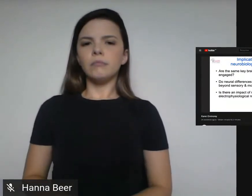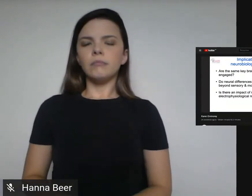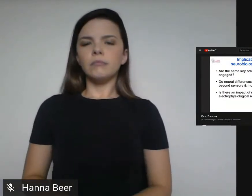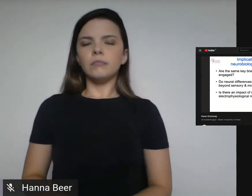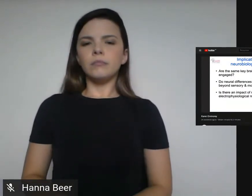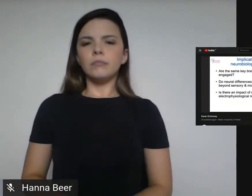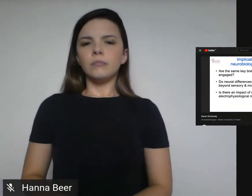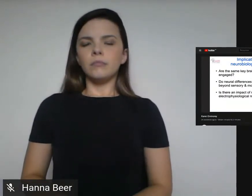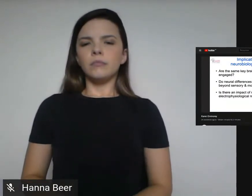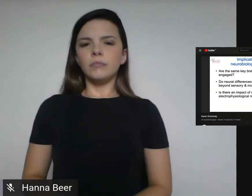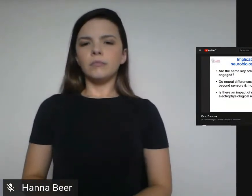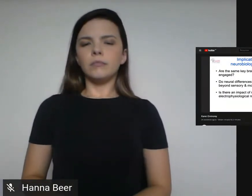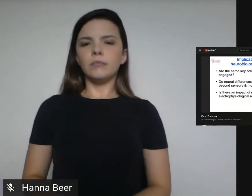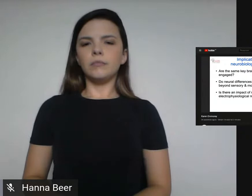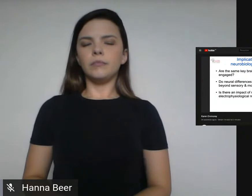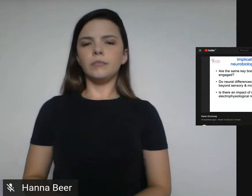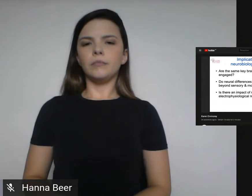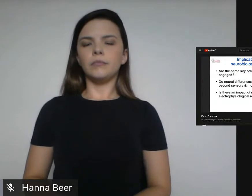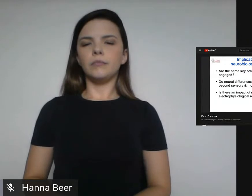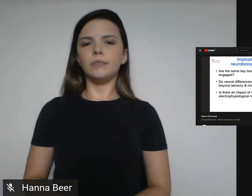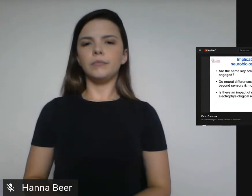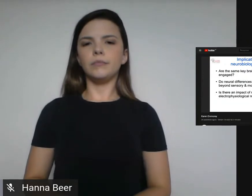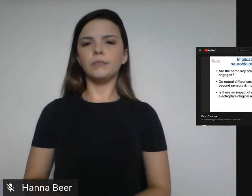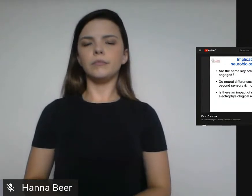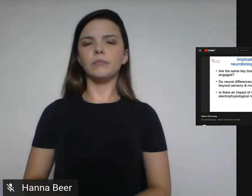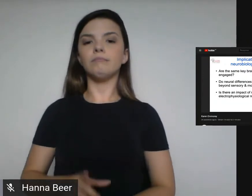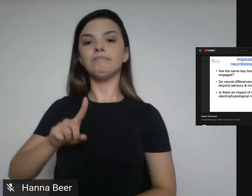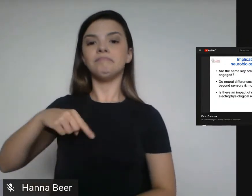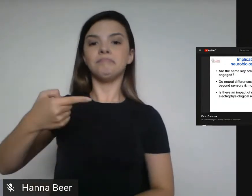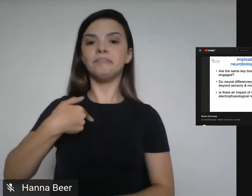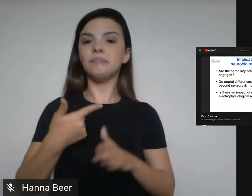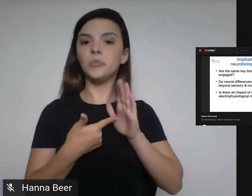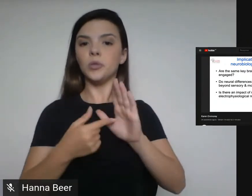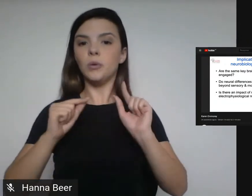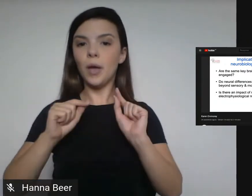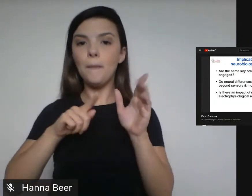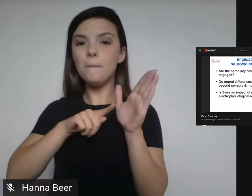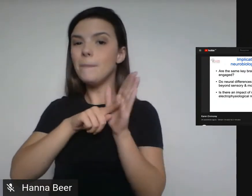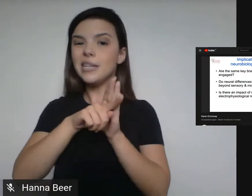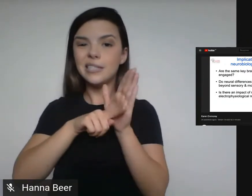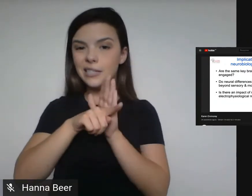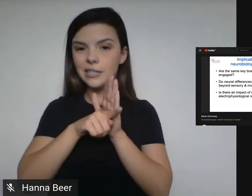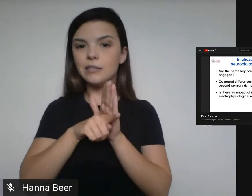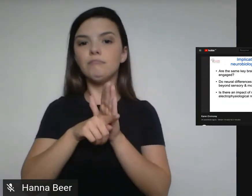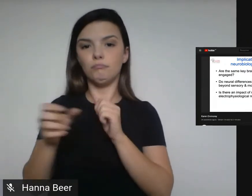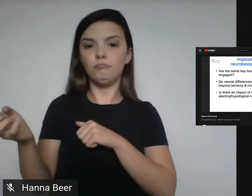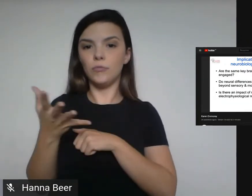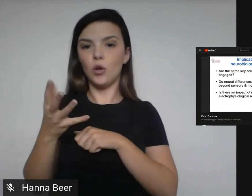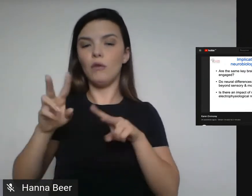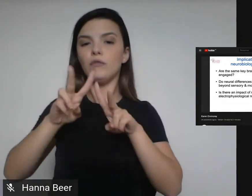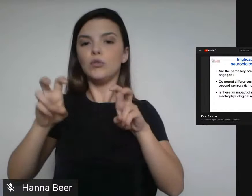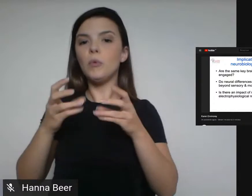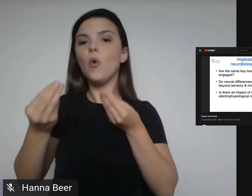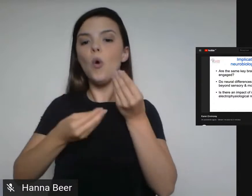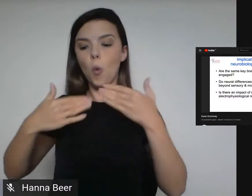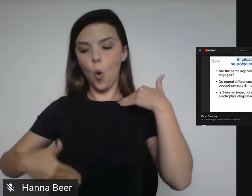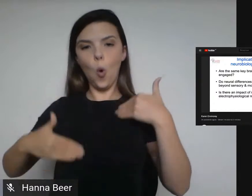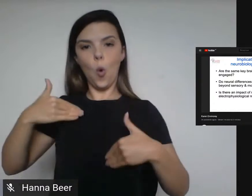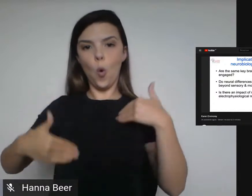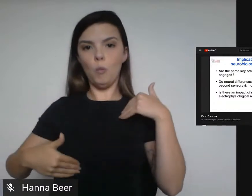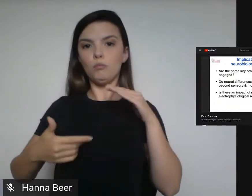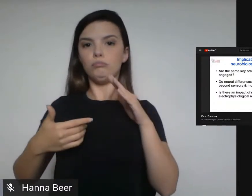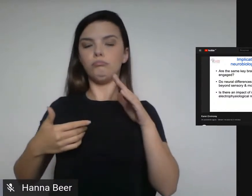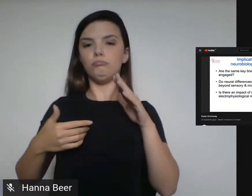Then I'm going to turn to some more recent work that we've been doing looking at the electrophysiological responses using ERP